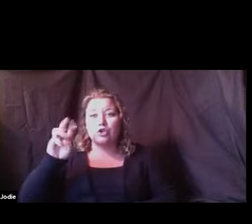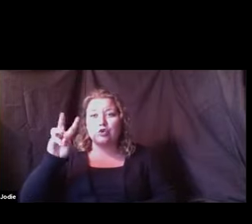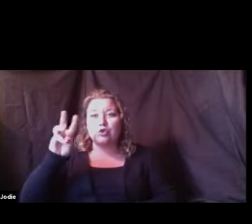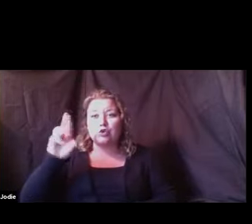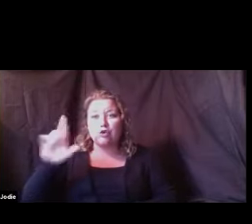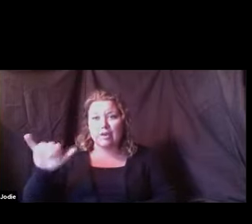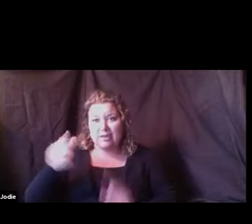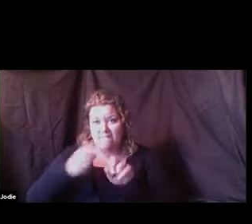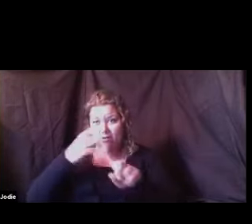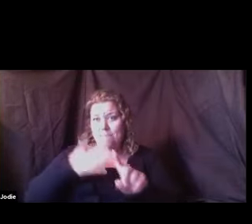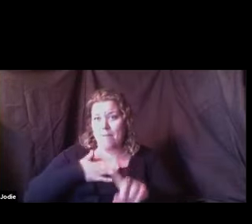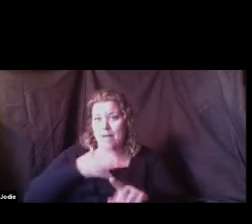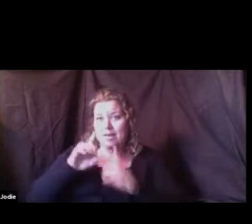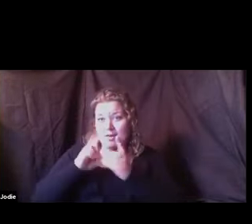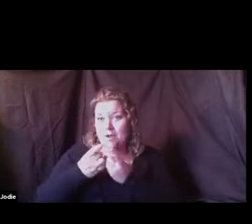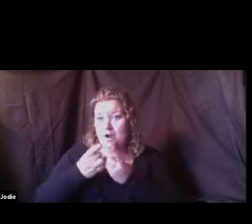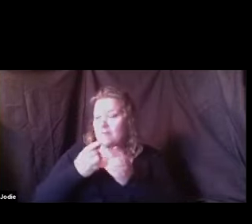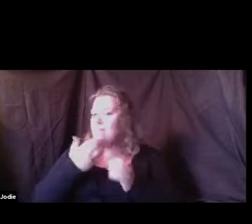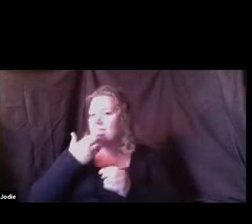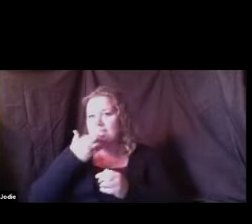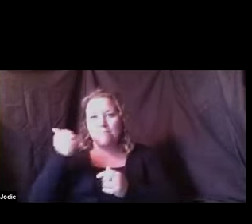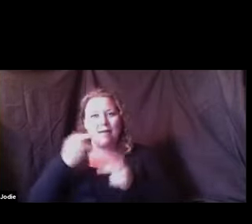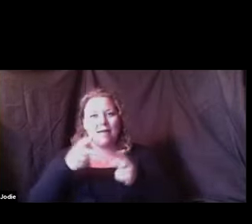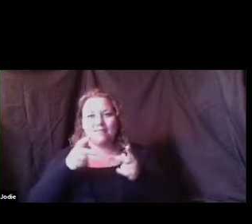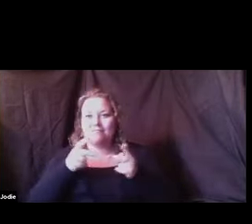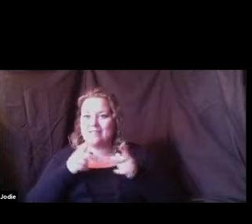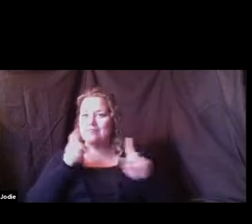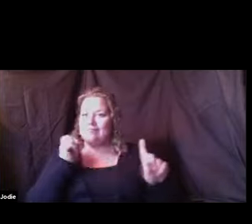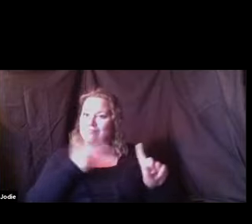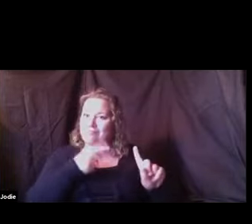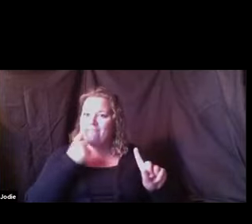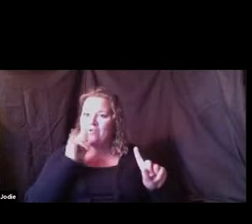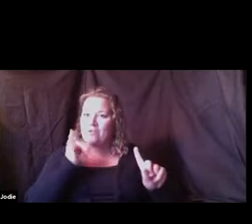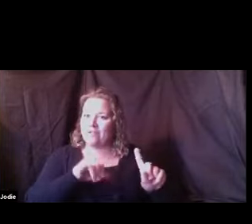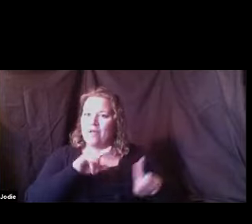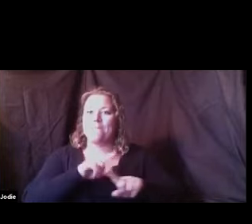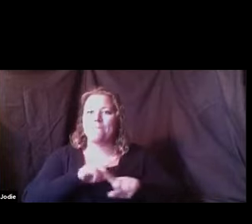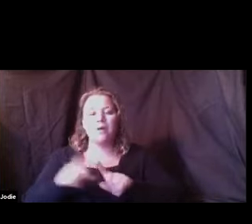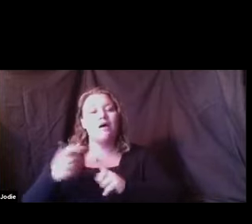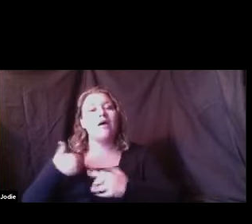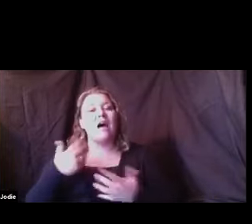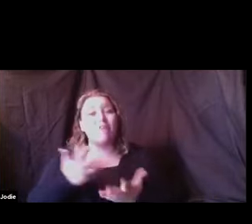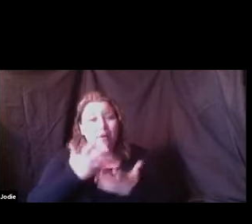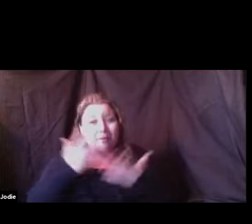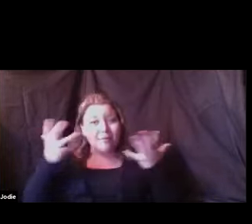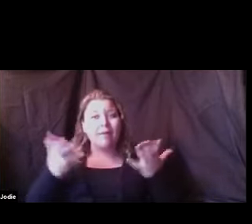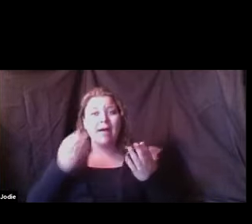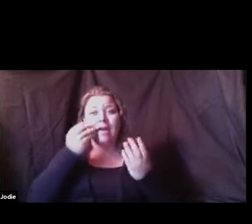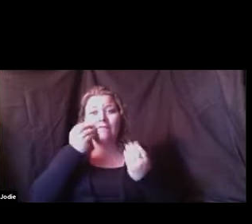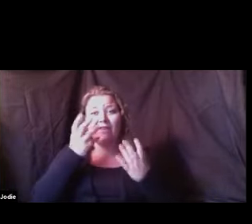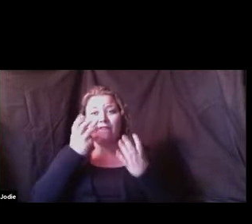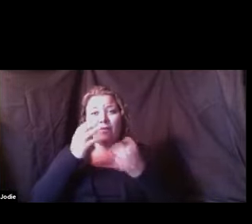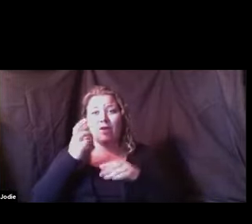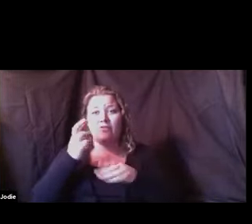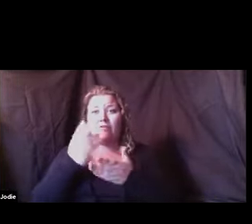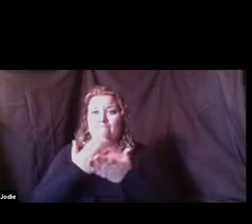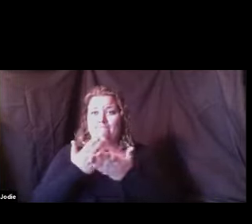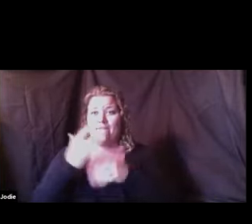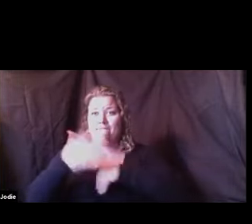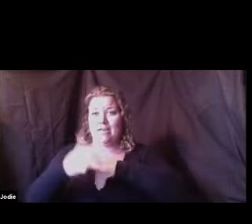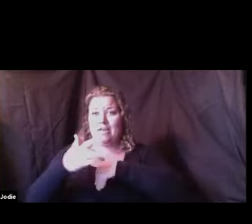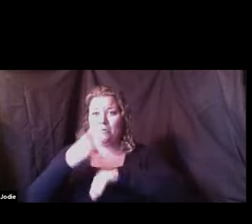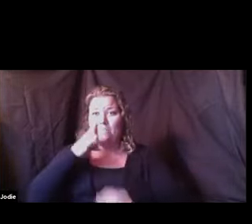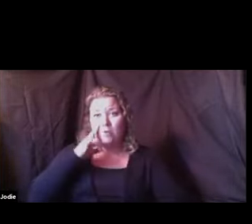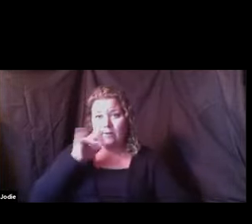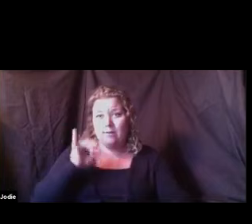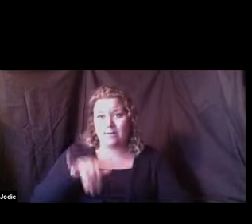don't know if Jackie knows the most recent guidance. There's a lot of guidance materials and documents that come out every day. And I know